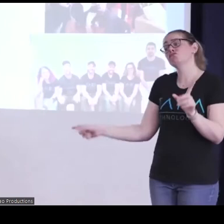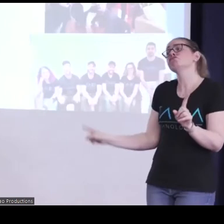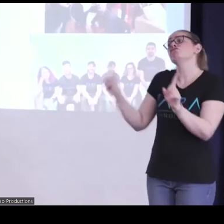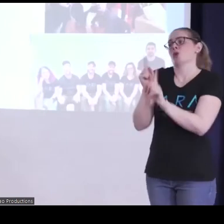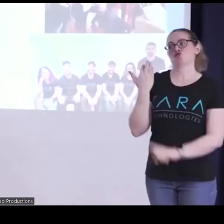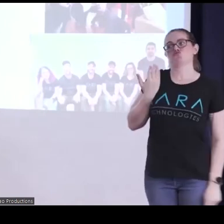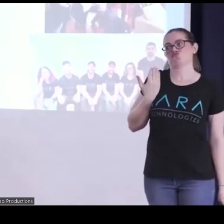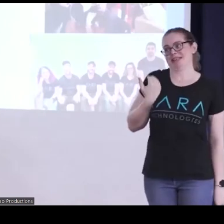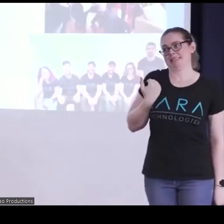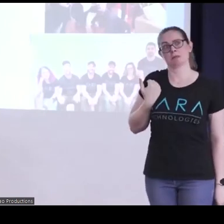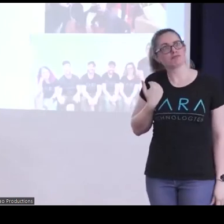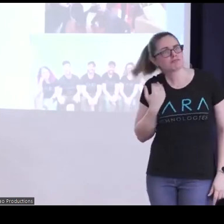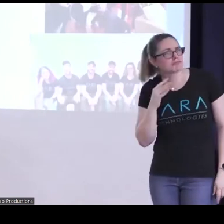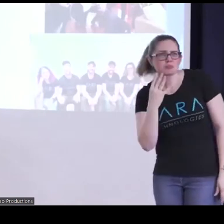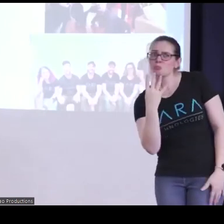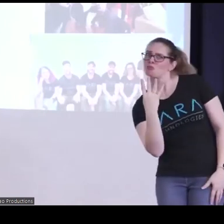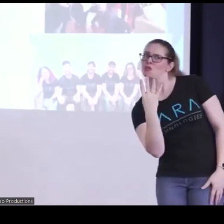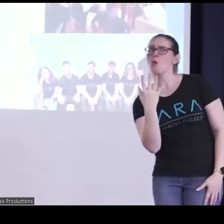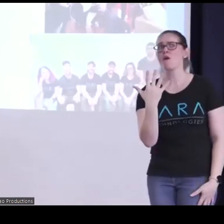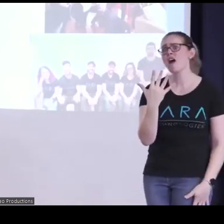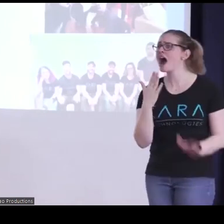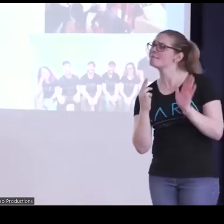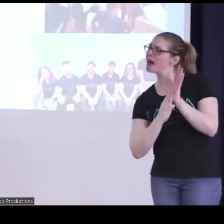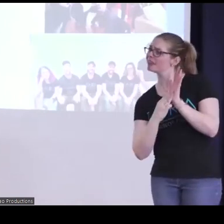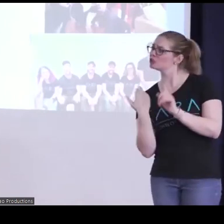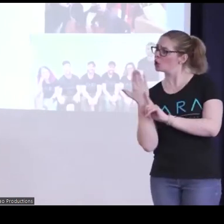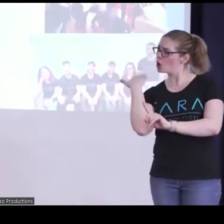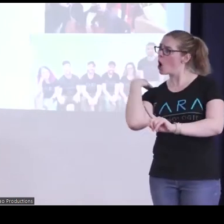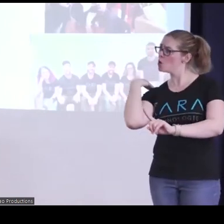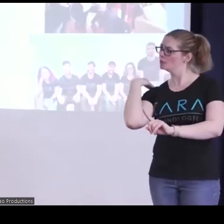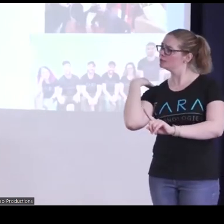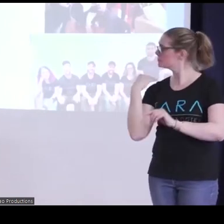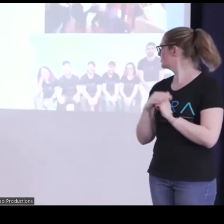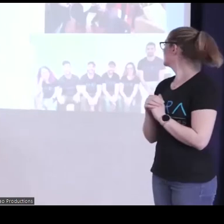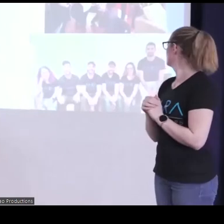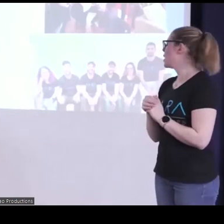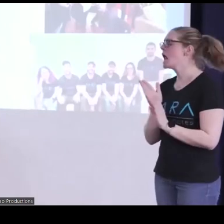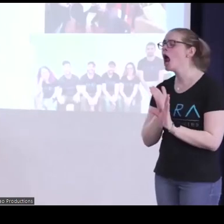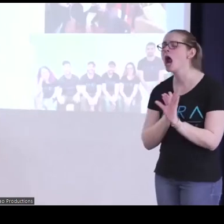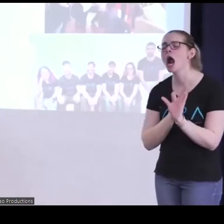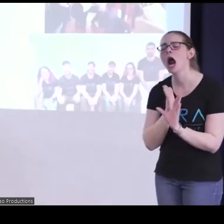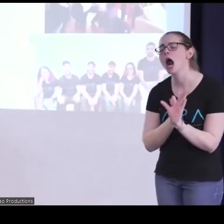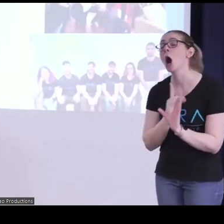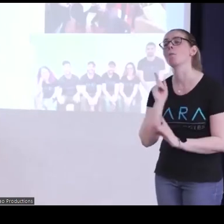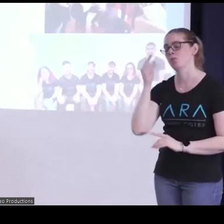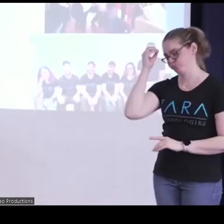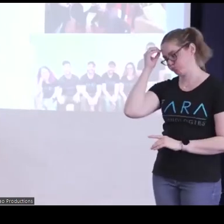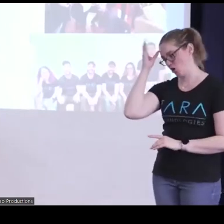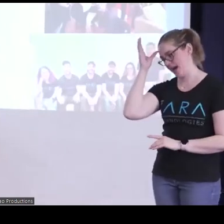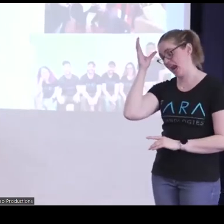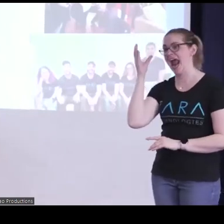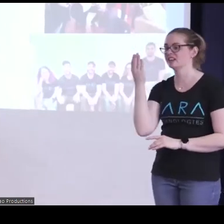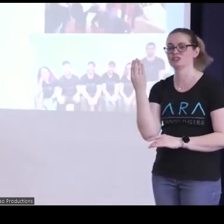So Demi is the junior animator and joined us about 4 or 5 months ago.